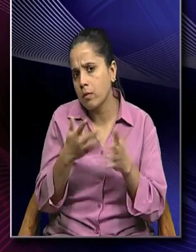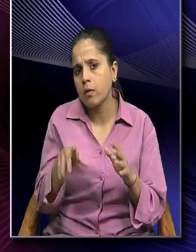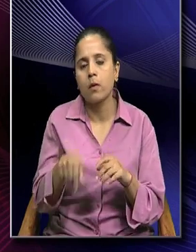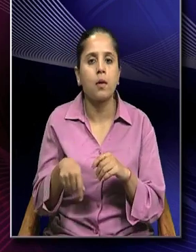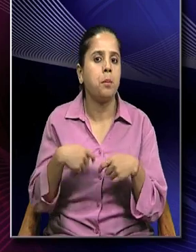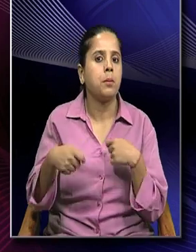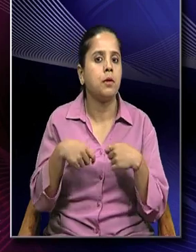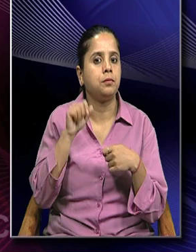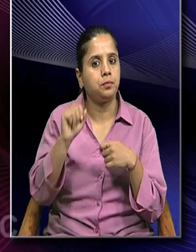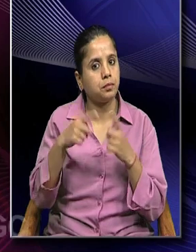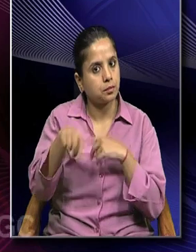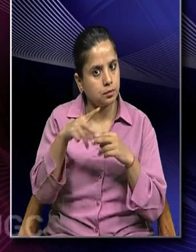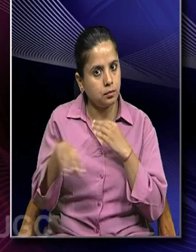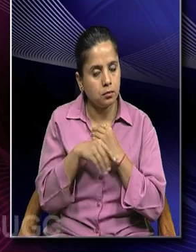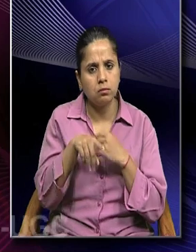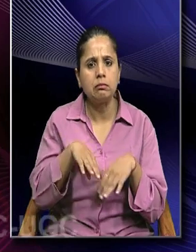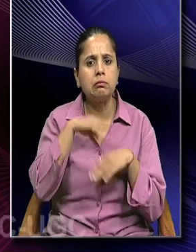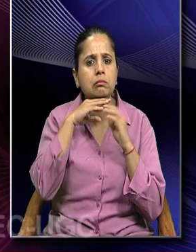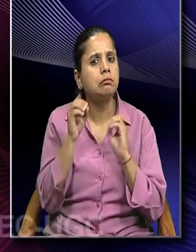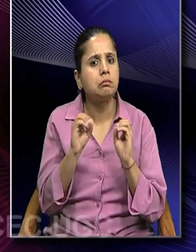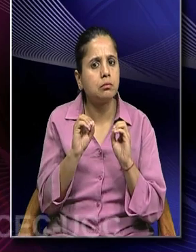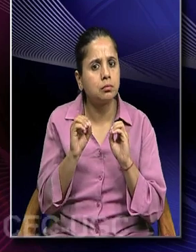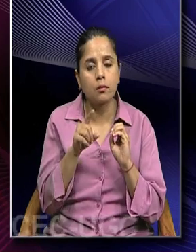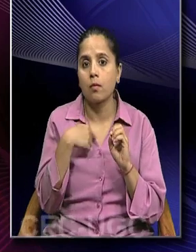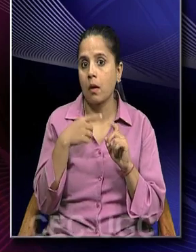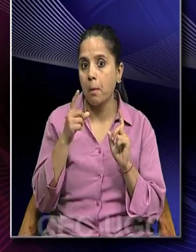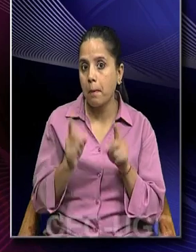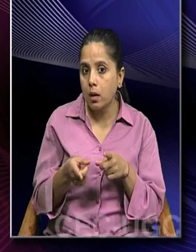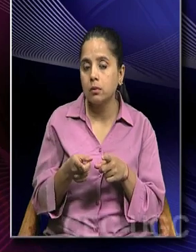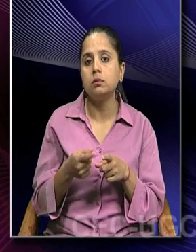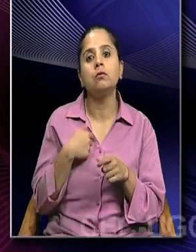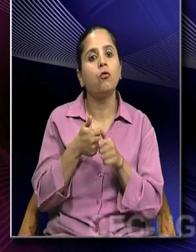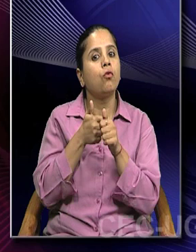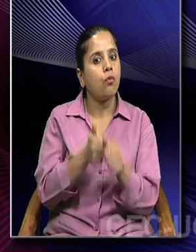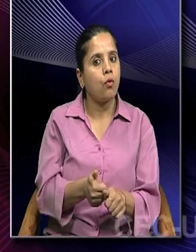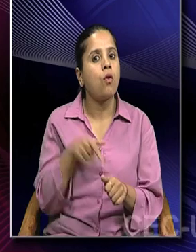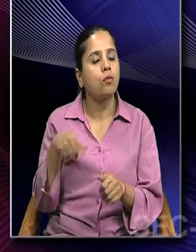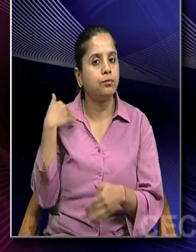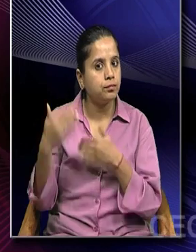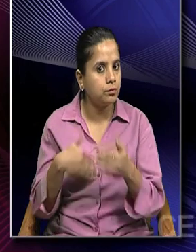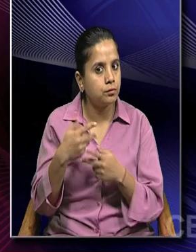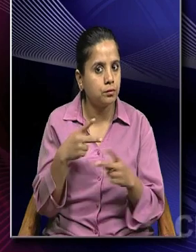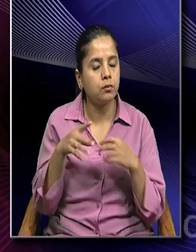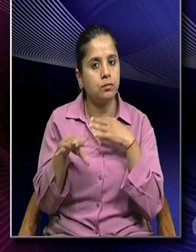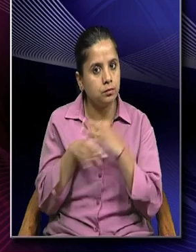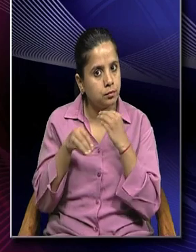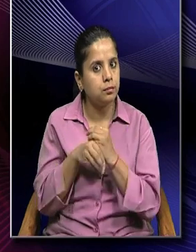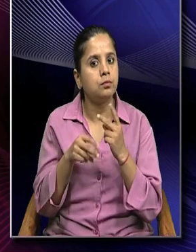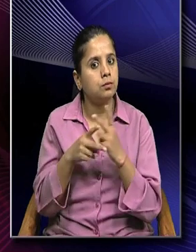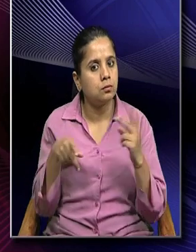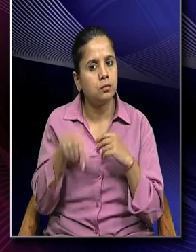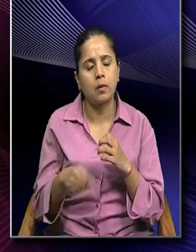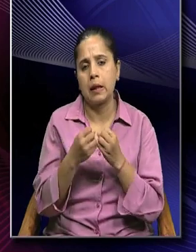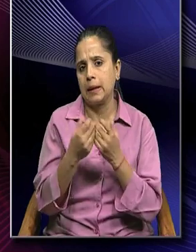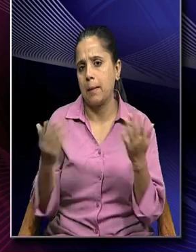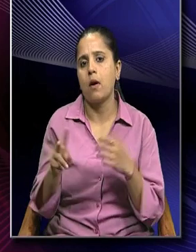business enterprise, that is not sufficient. We should follow a tradition of adding n number